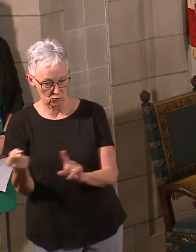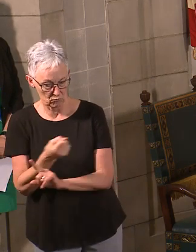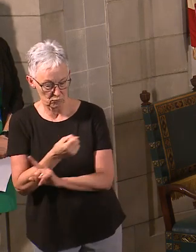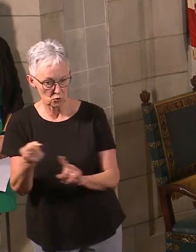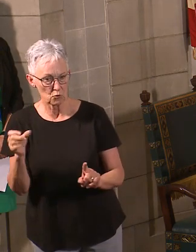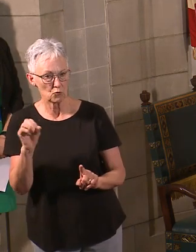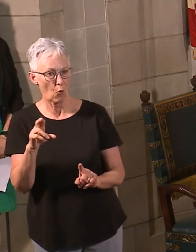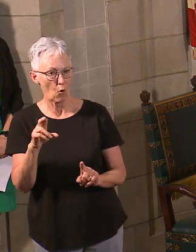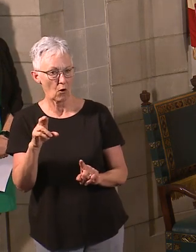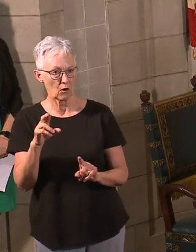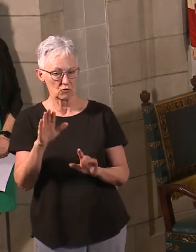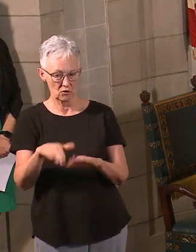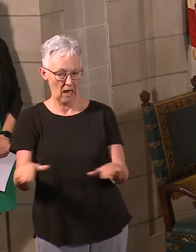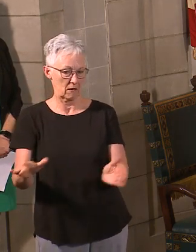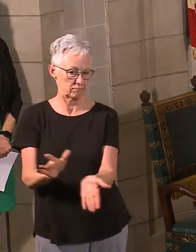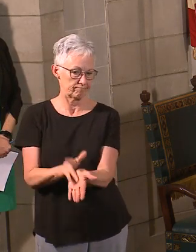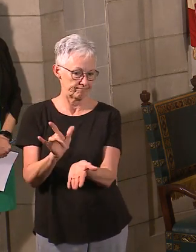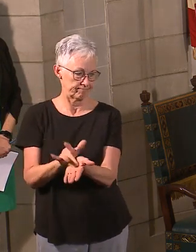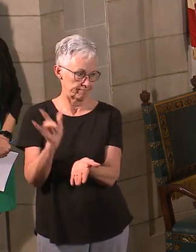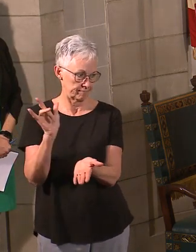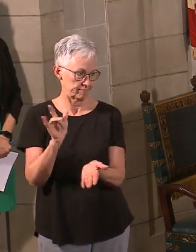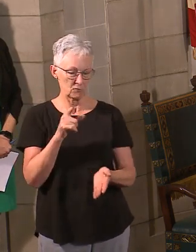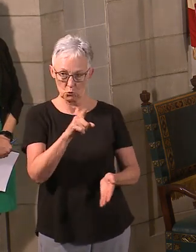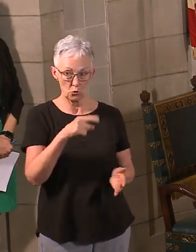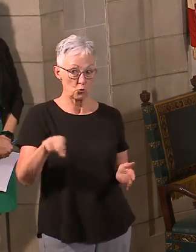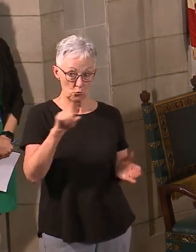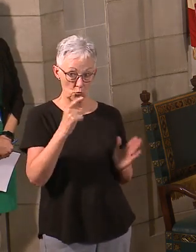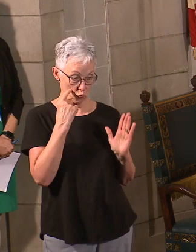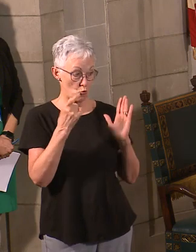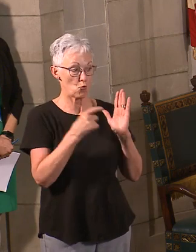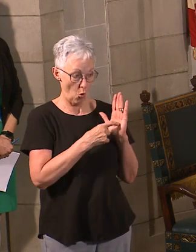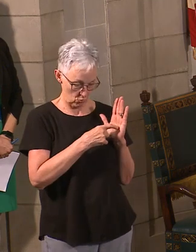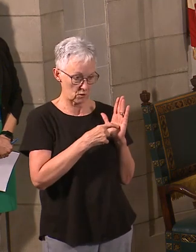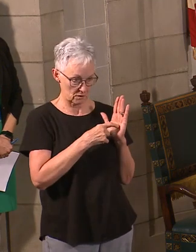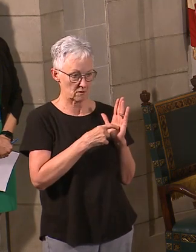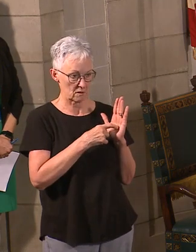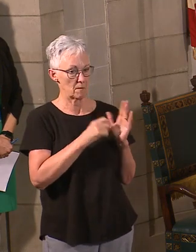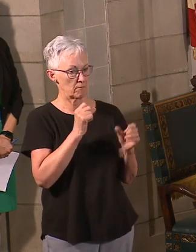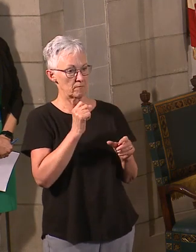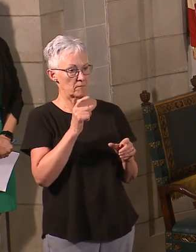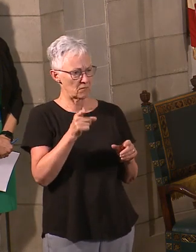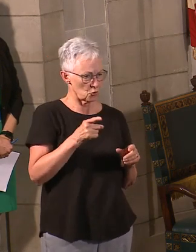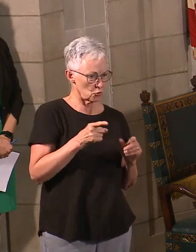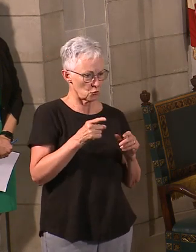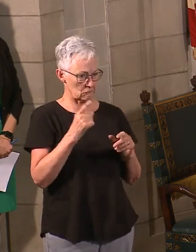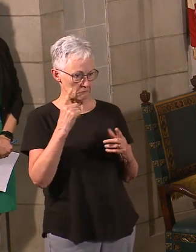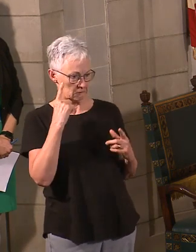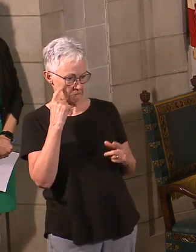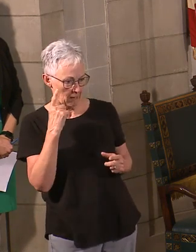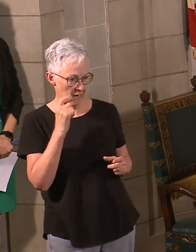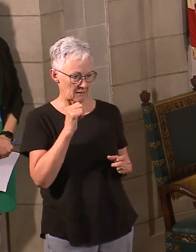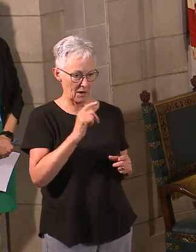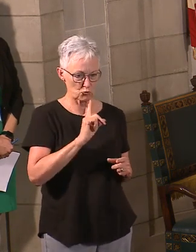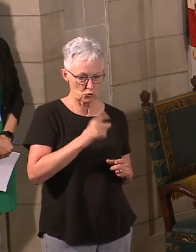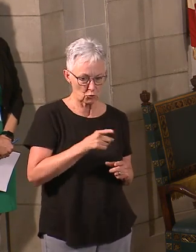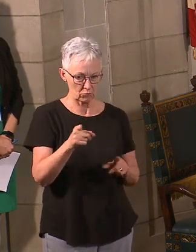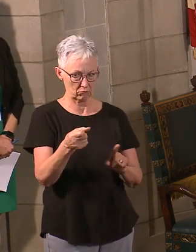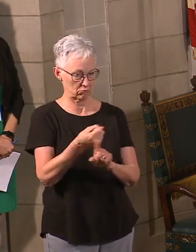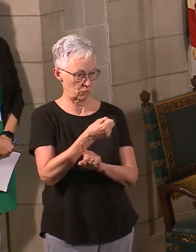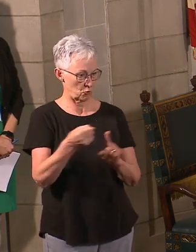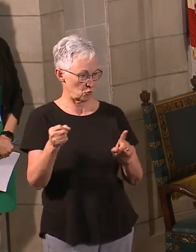800-652-1999. If you see something in your community that you think would lead you to believe that a child is being abused or neglected, please call that